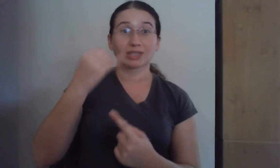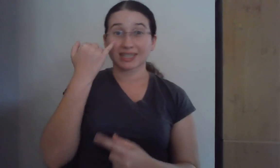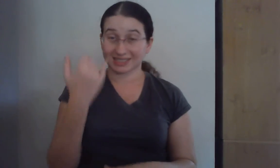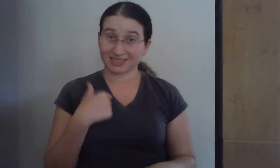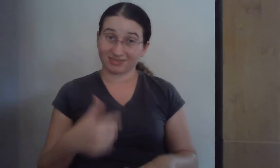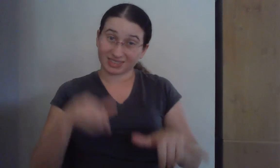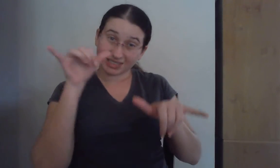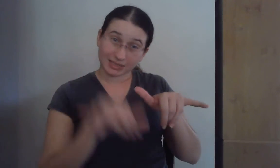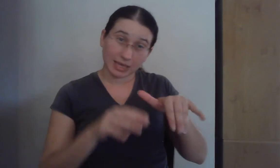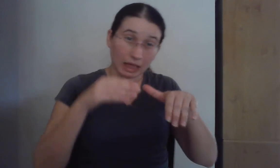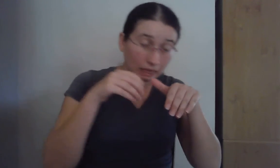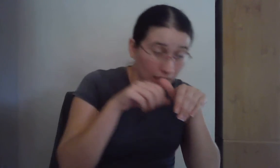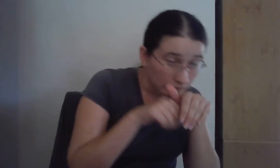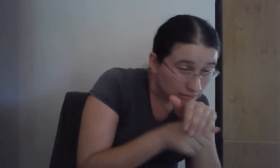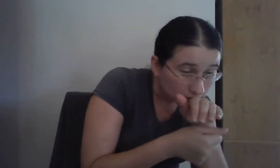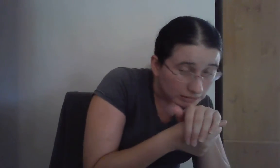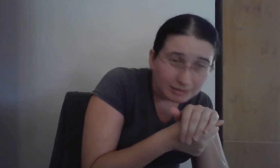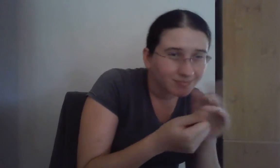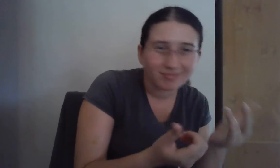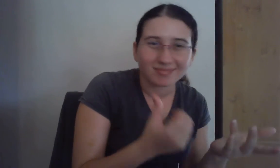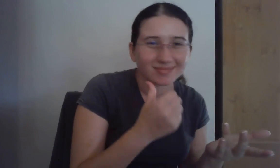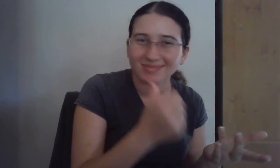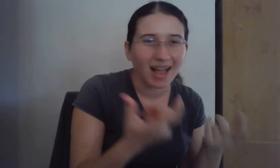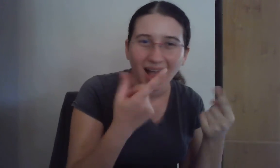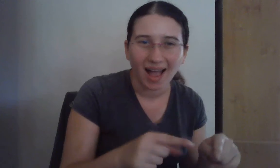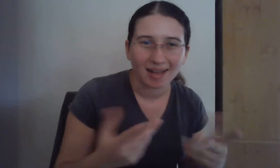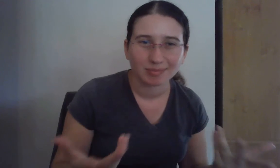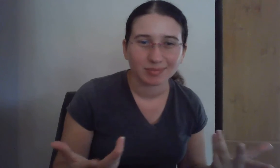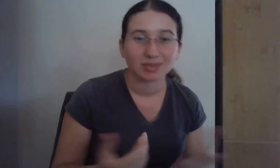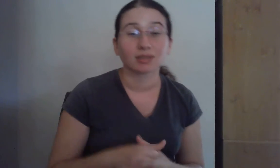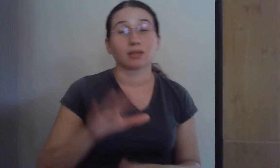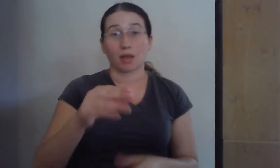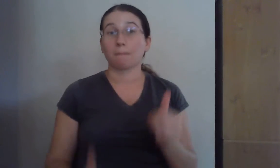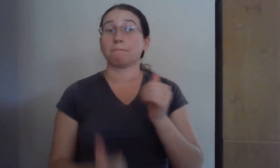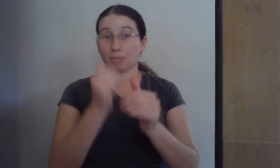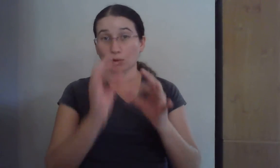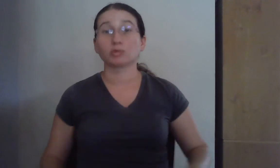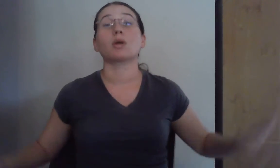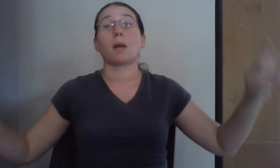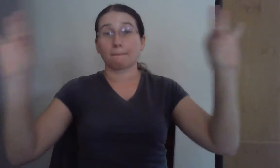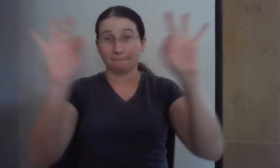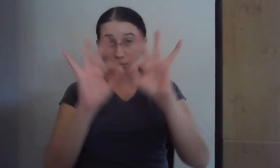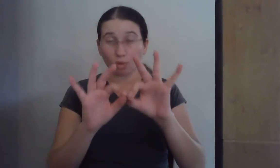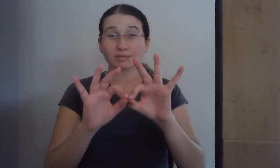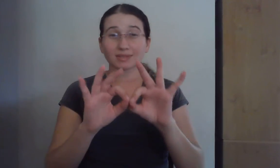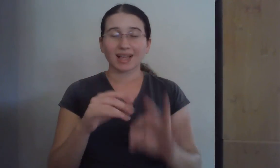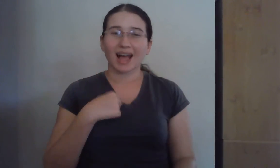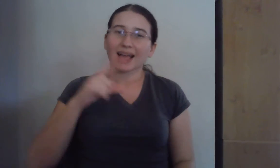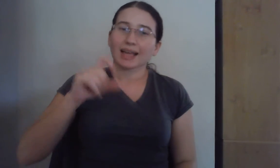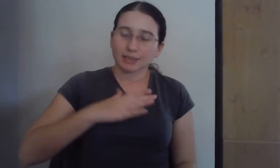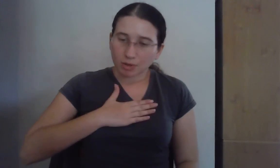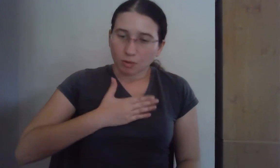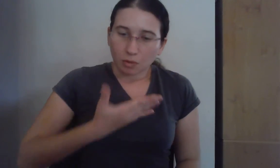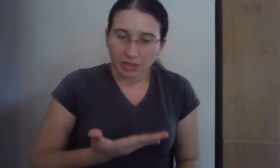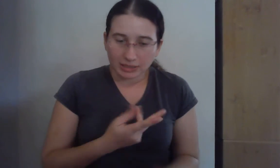doesn't come from playing it safe. And perhaps most importantly, I had to be willing to fail,